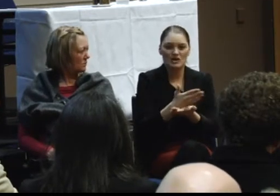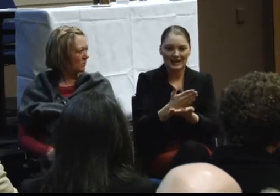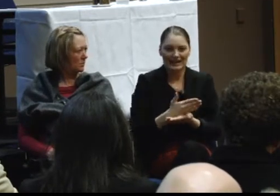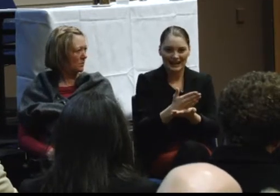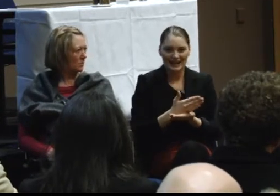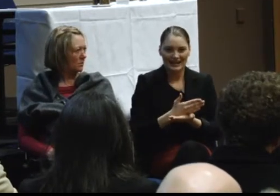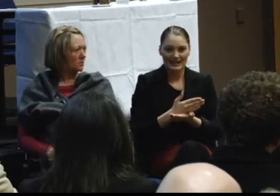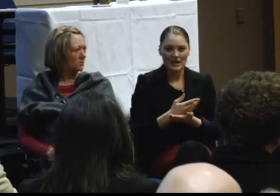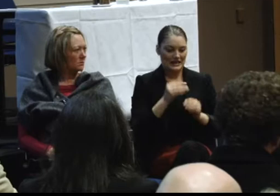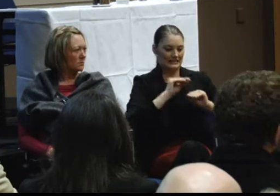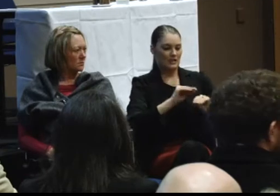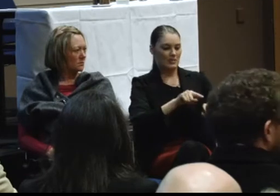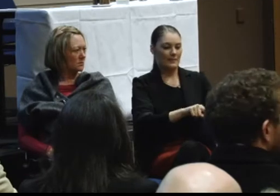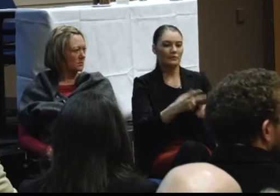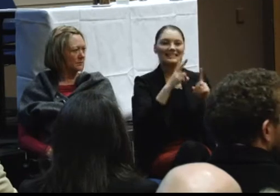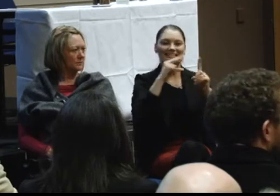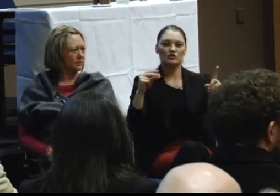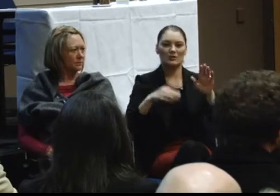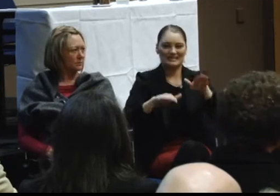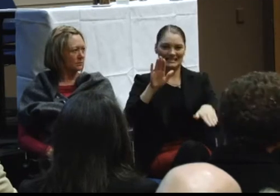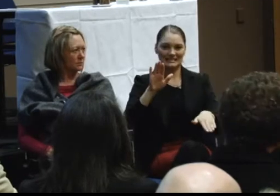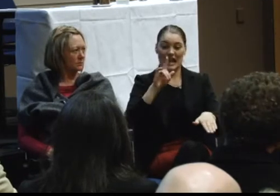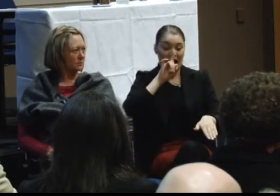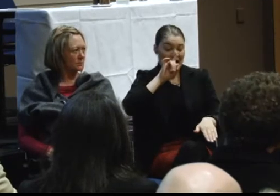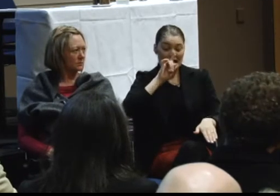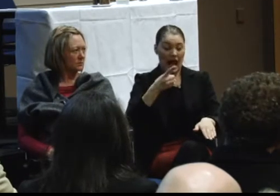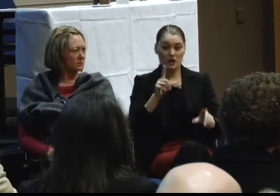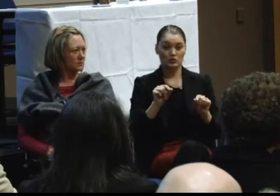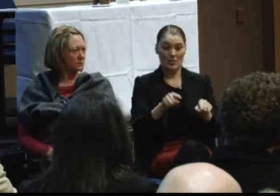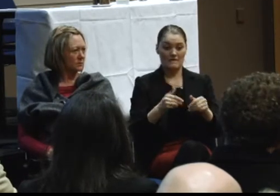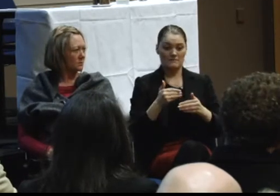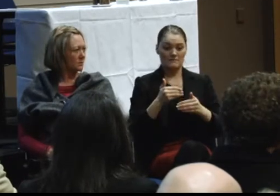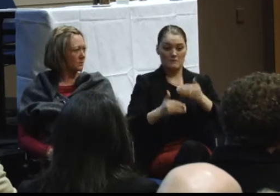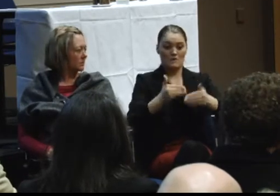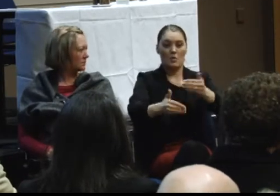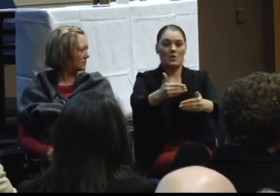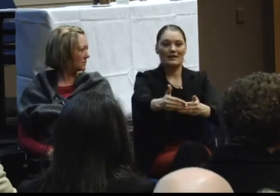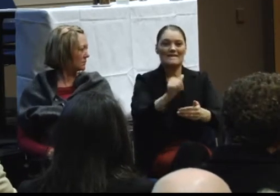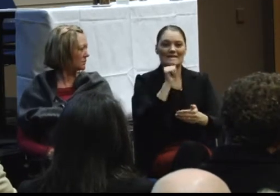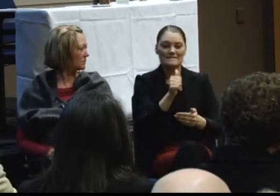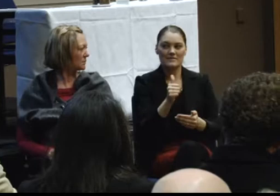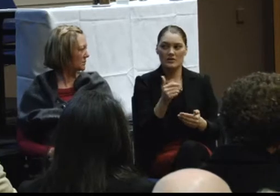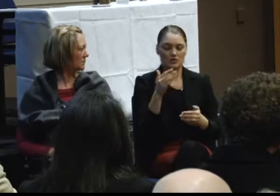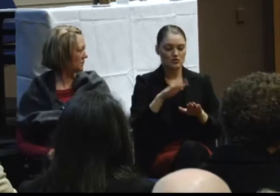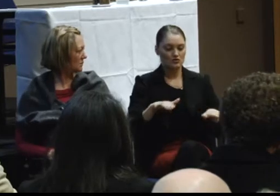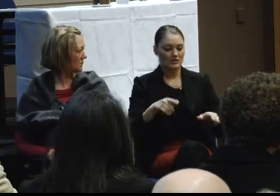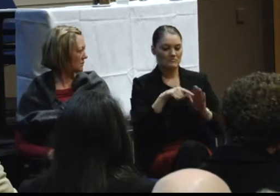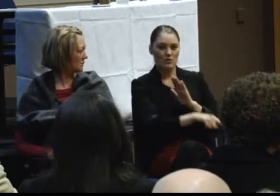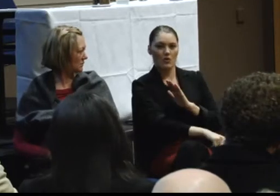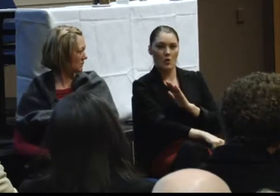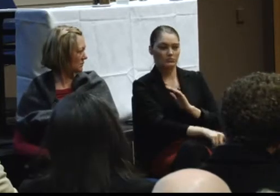citizens, and we can't do that if technically when I share something with a school down the road, I'm actually breaching